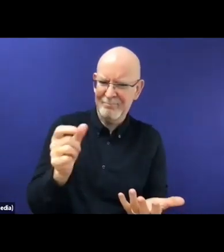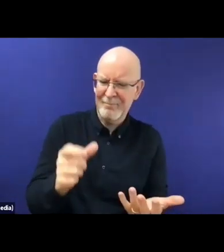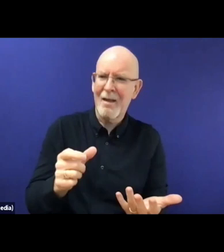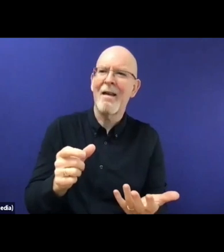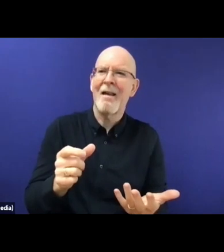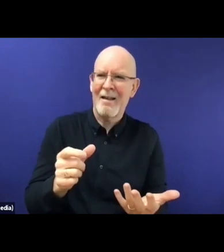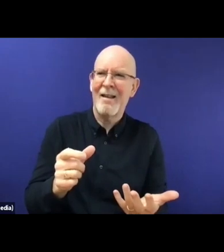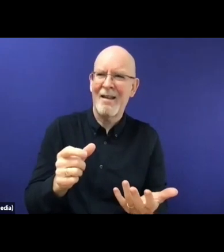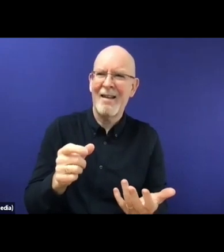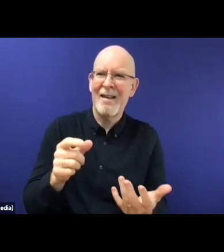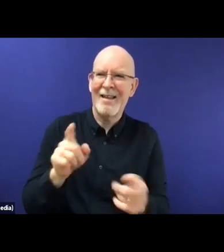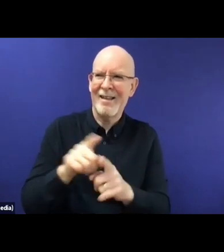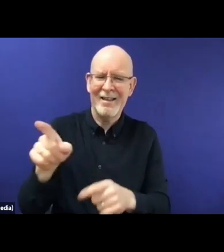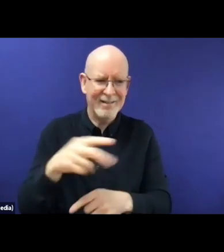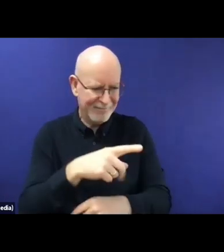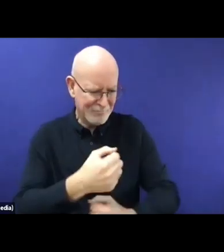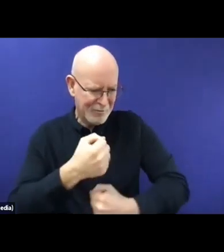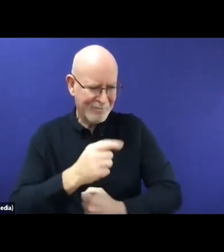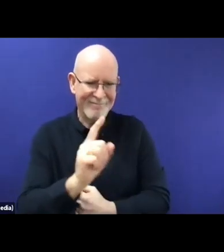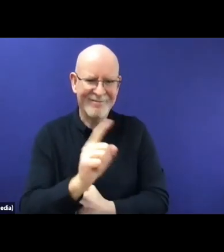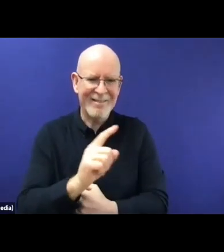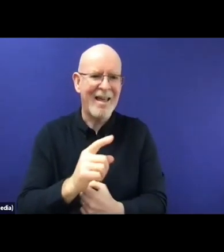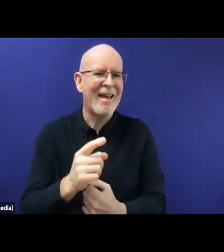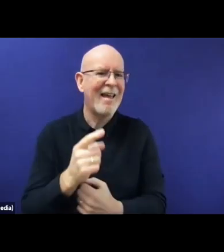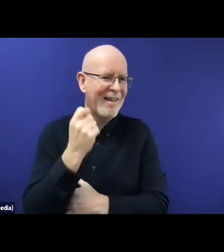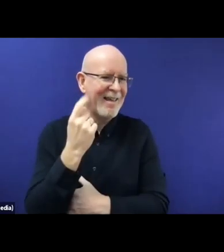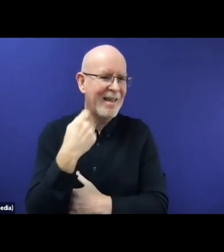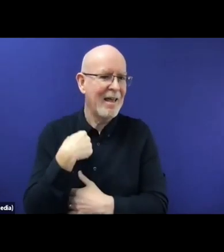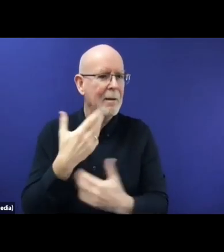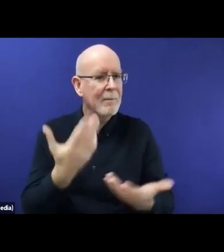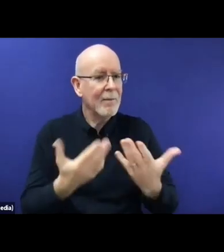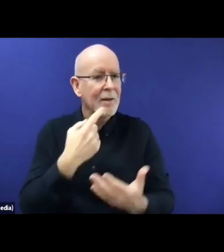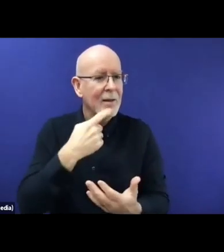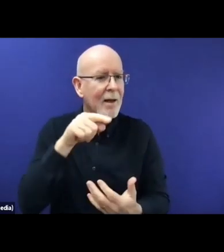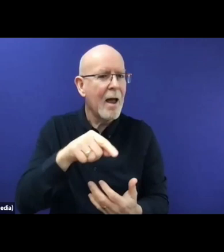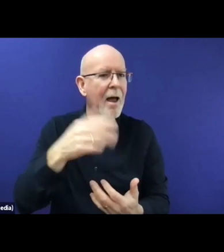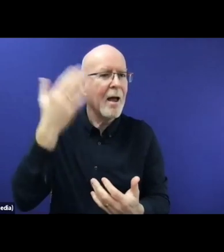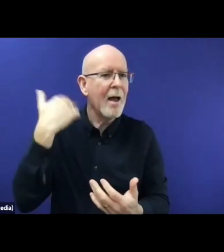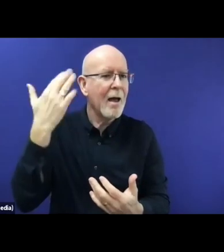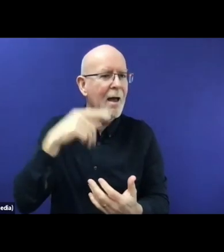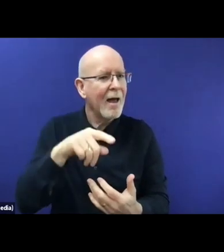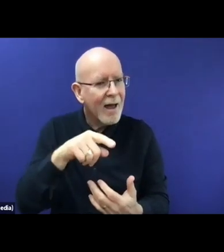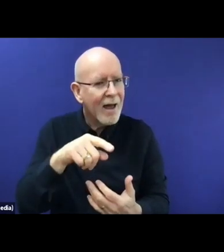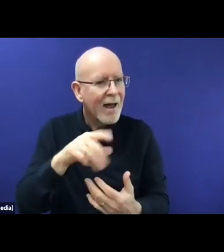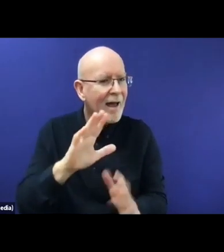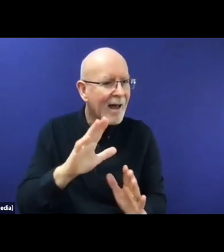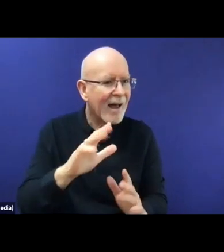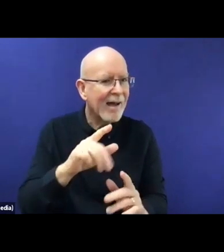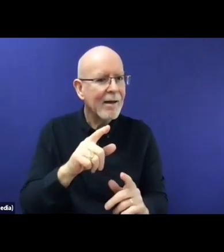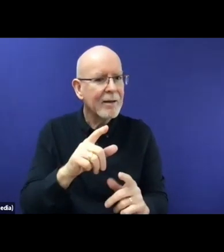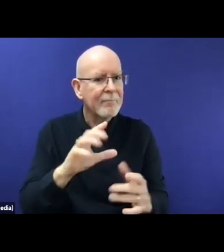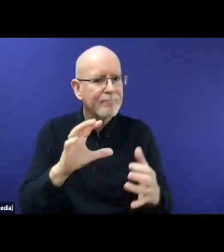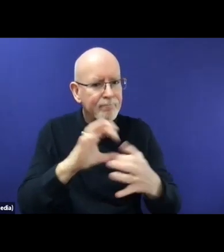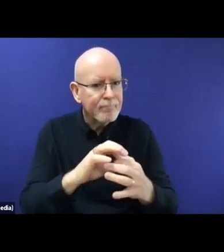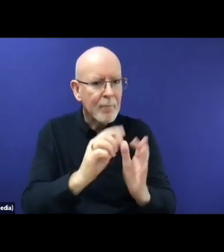actually sustained and strengthened by being seen as the bringers of material assistance.